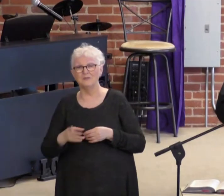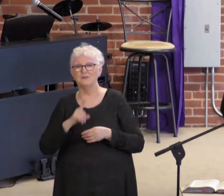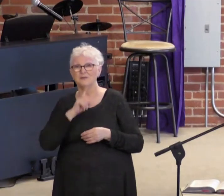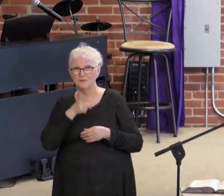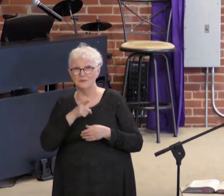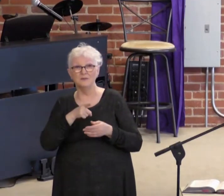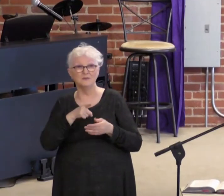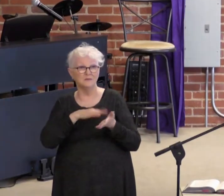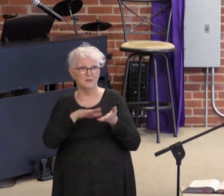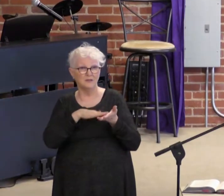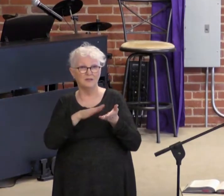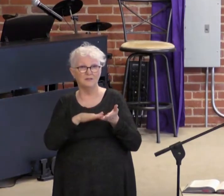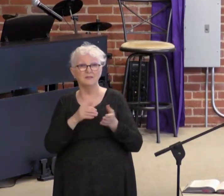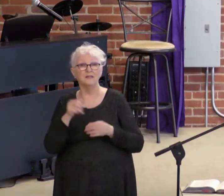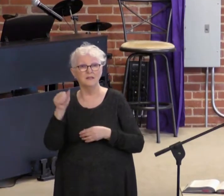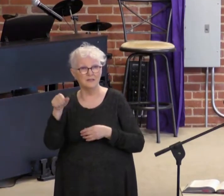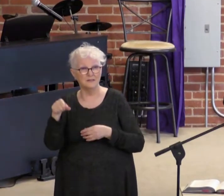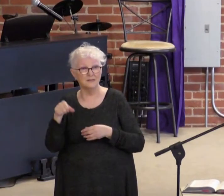Right, Pastor Michelle?